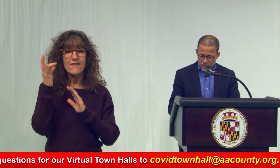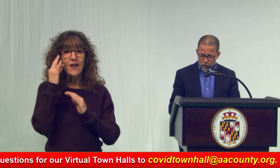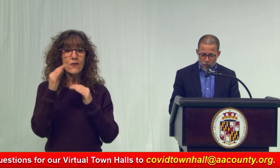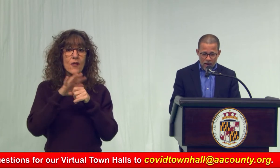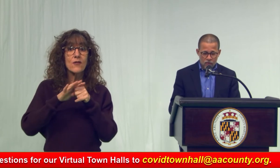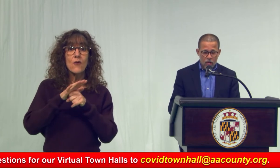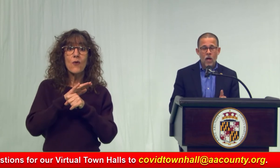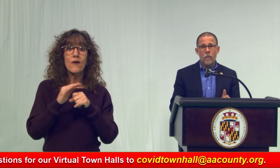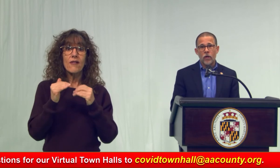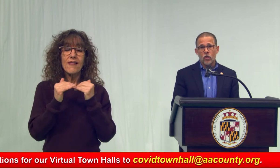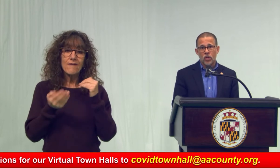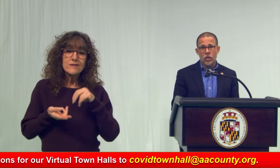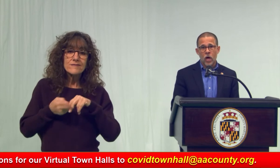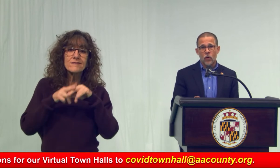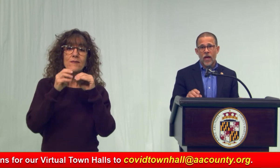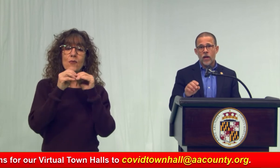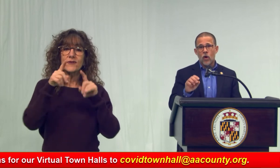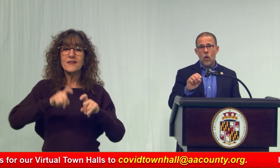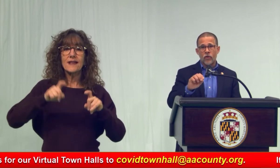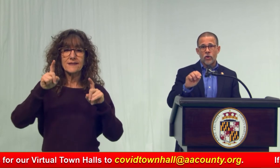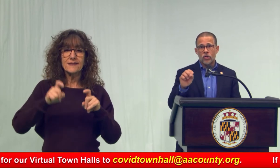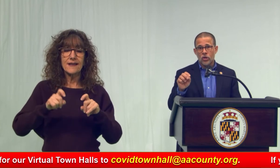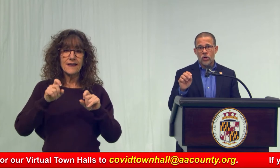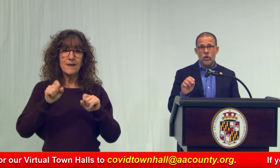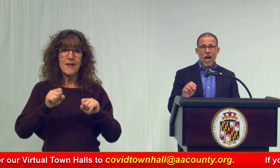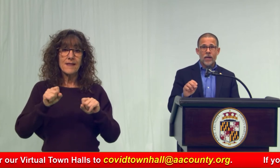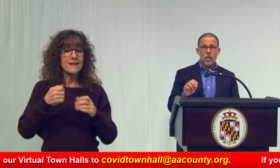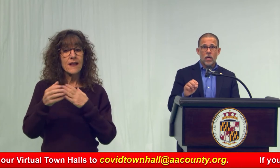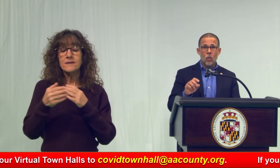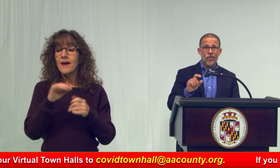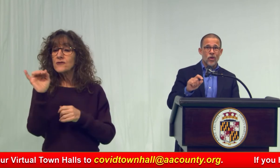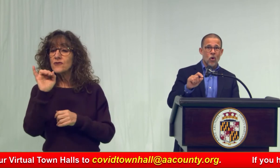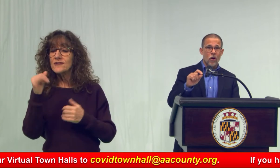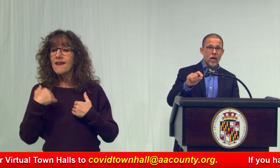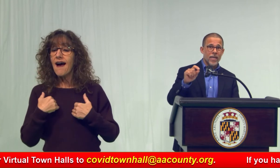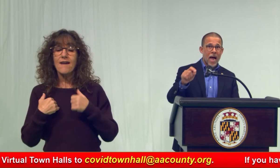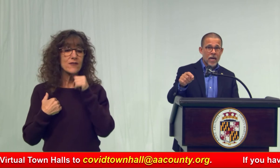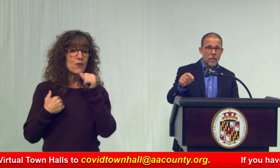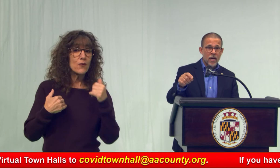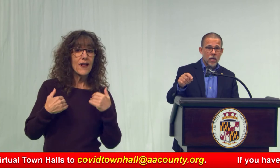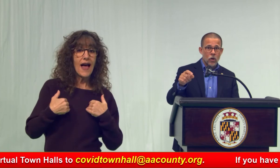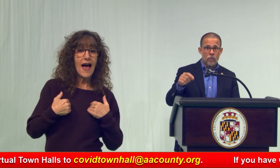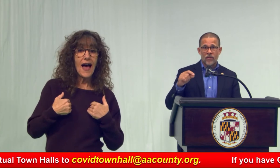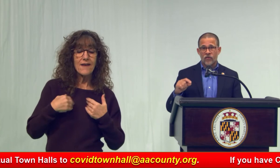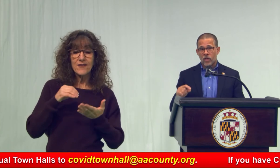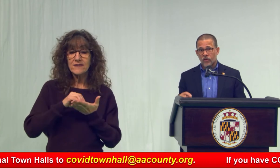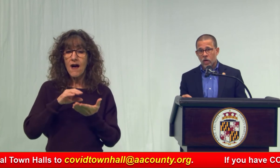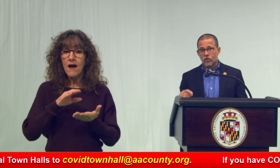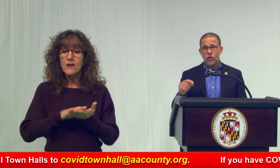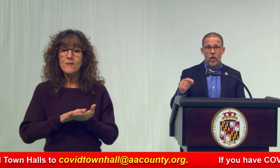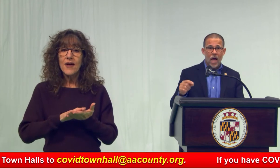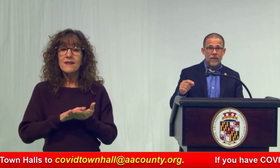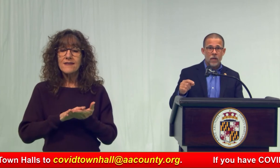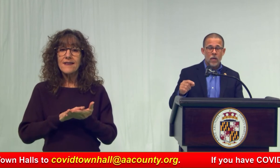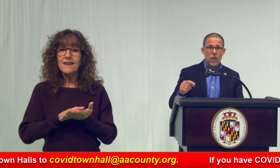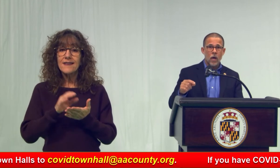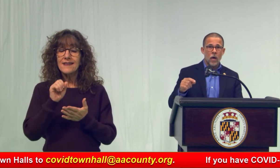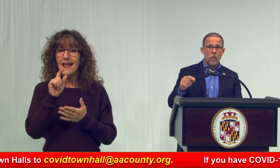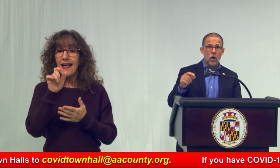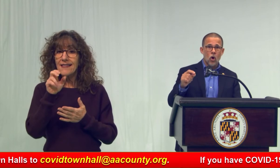increase testing capacity. But you should know that whether you're insured or not, whether you are documented, your presence in this country or